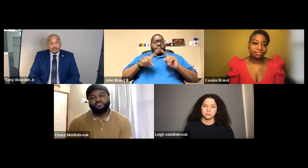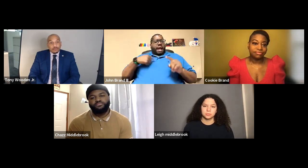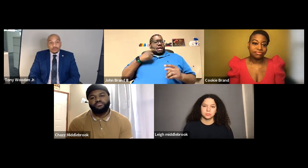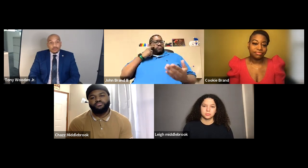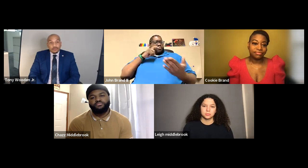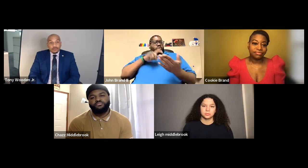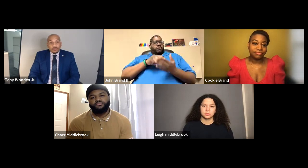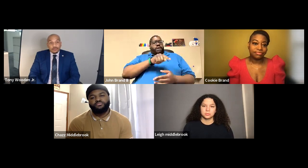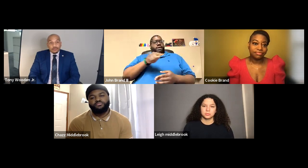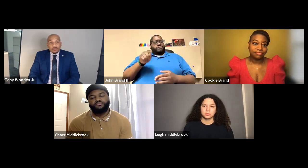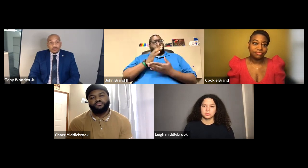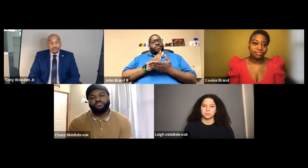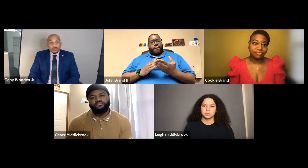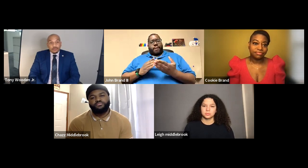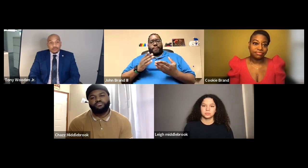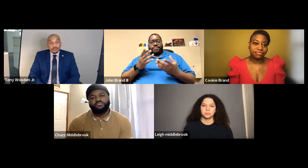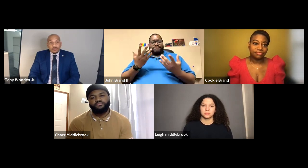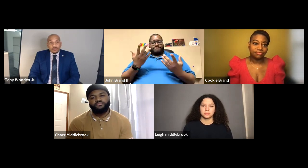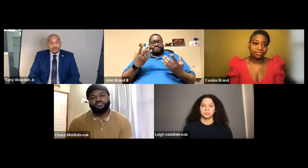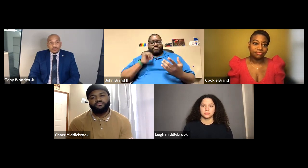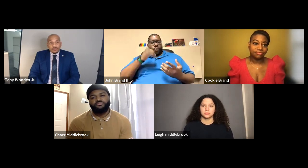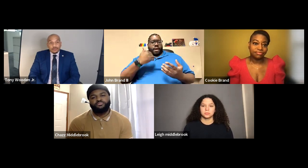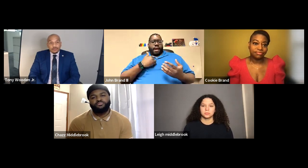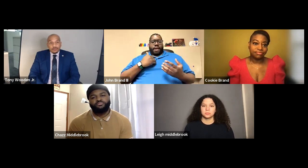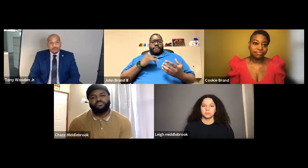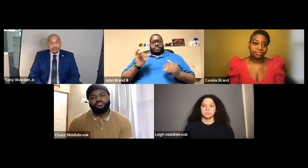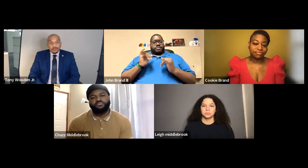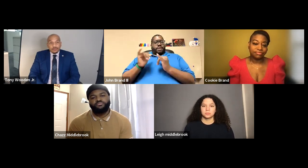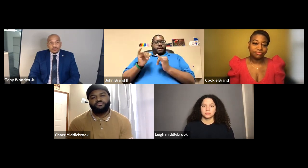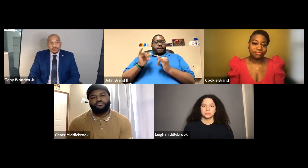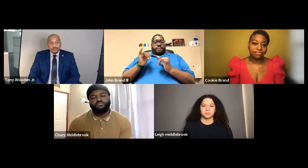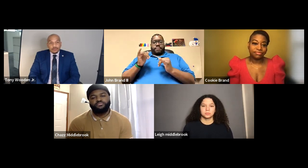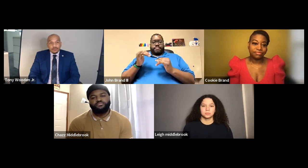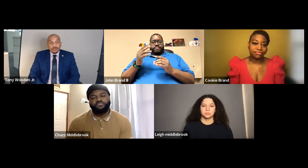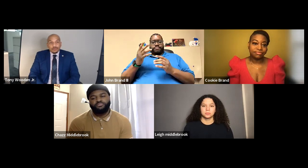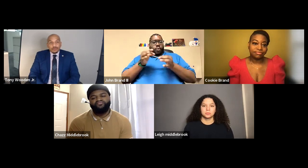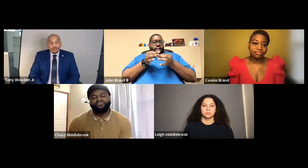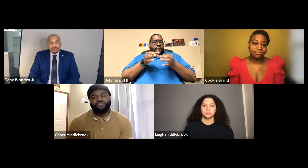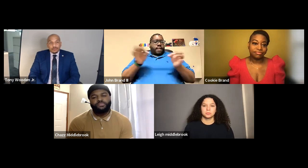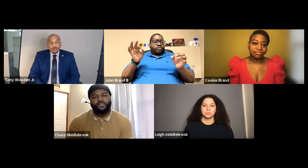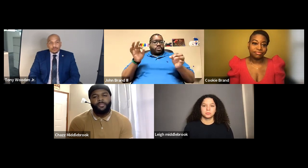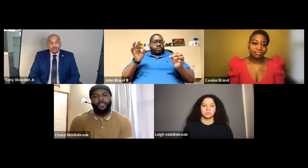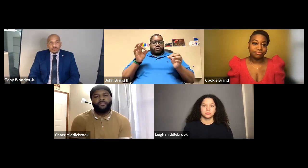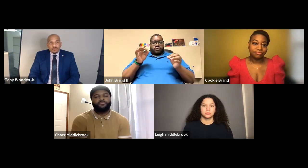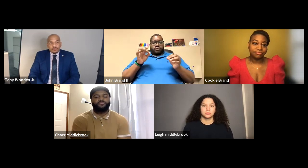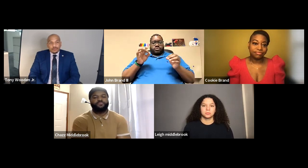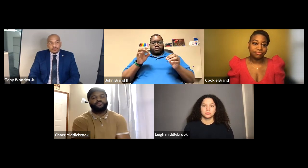and I never had any sort of bias towards other deaf kids or any sort of judgment on any other deaf children at the deaf